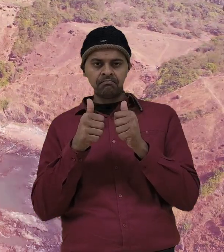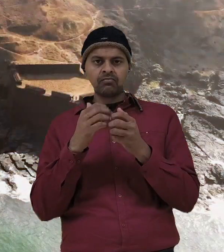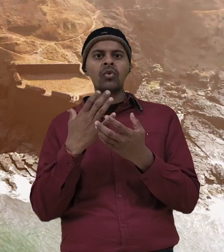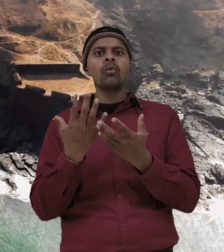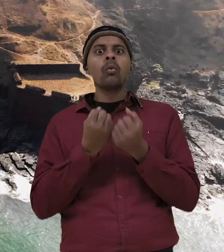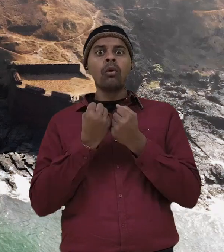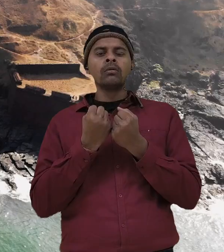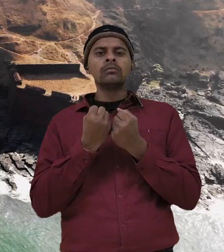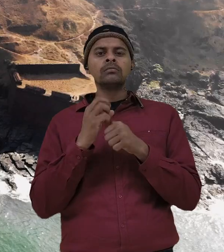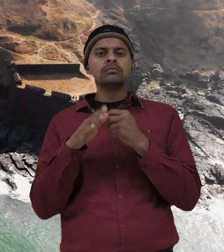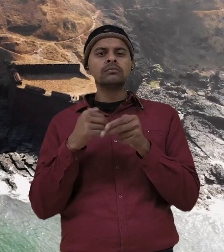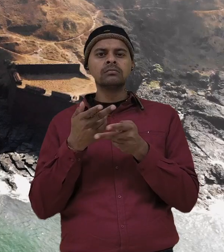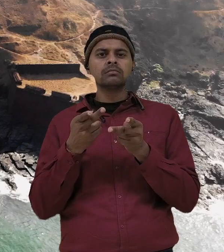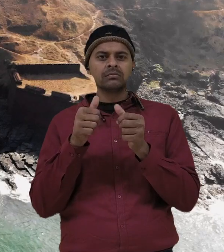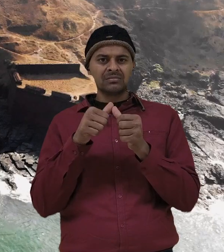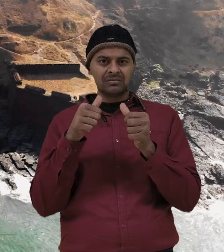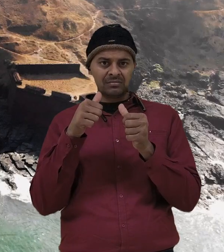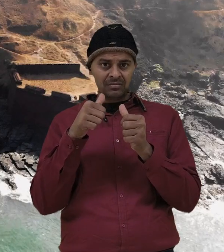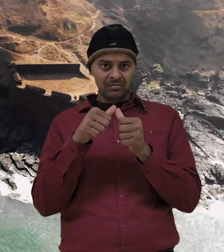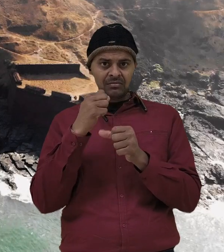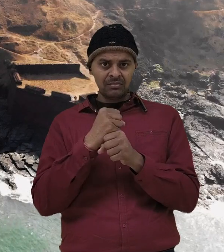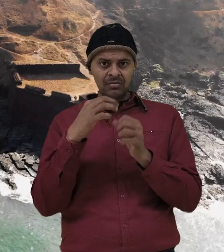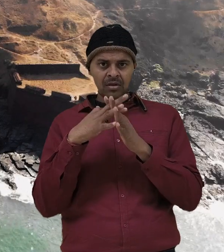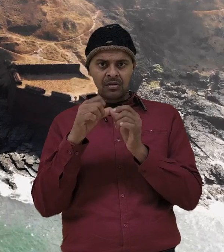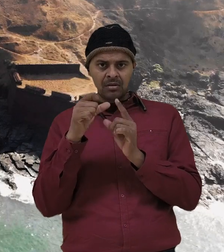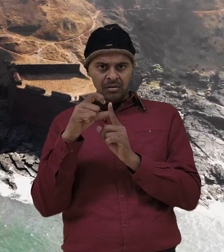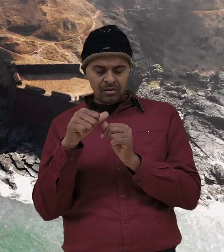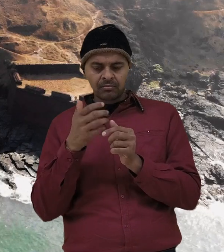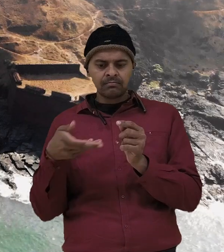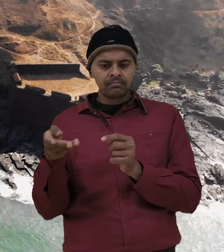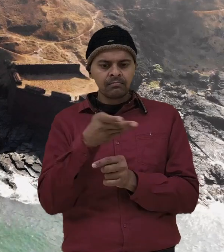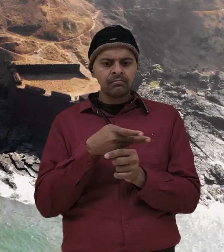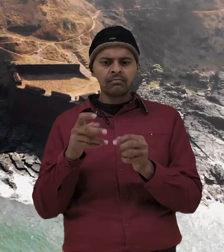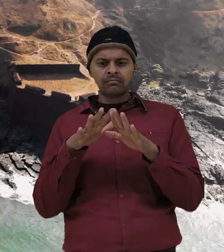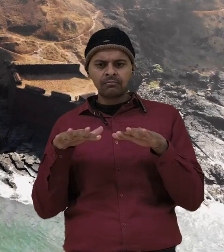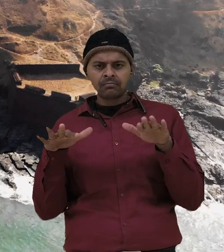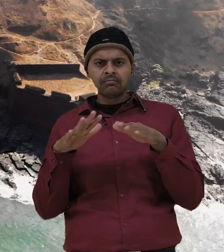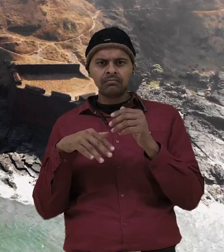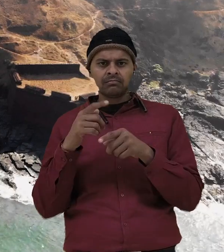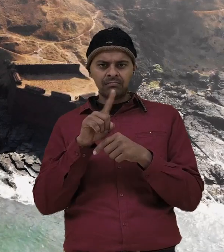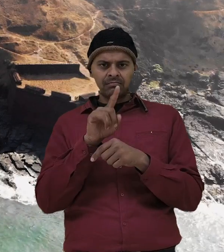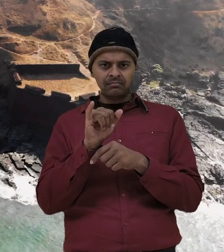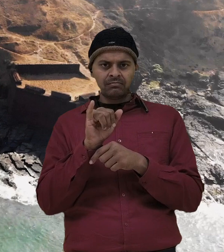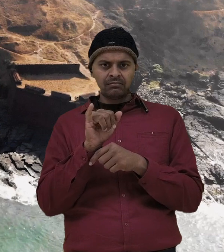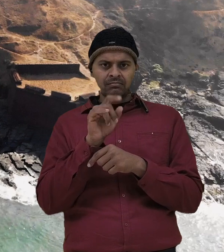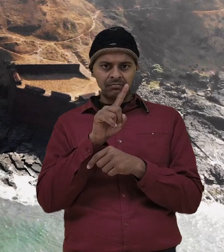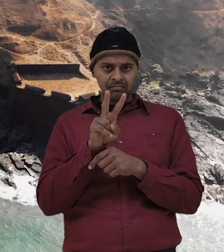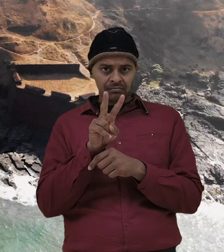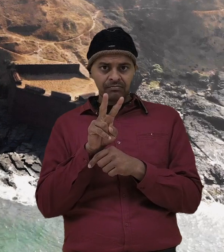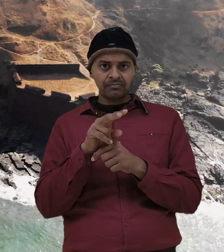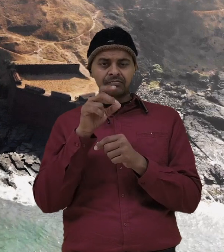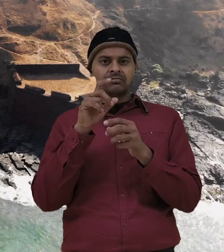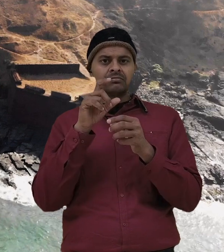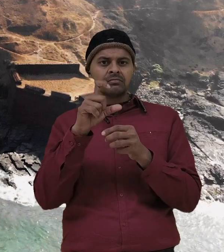river Mandovi for keeping a strict vigil. Therefore, a fort with an extensive circumference around the